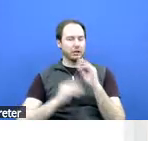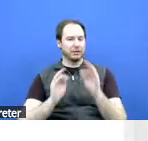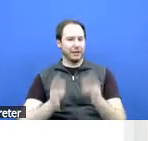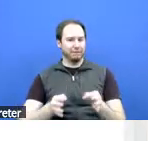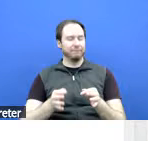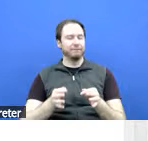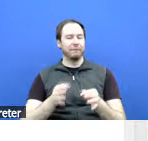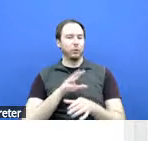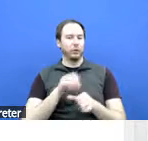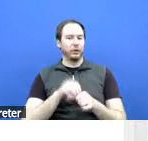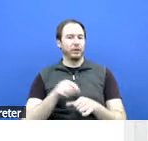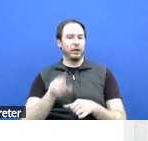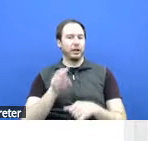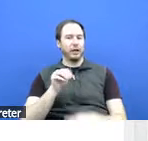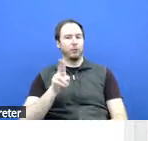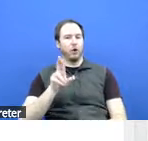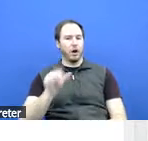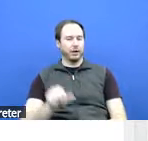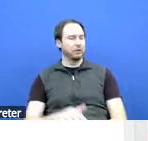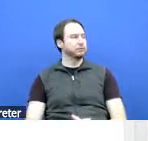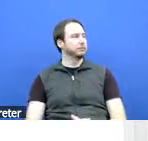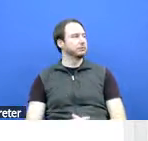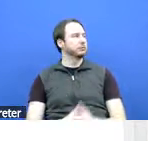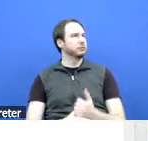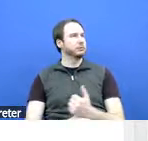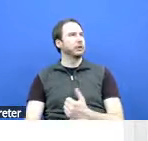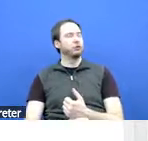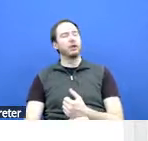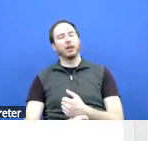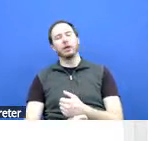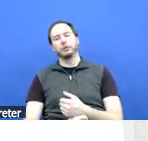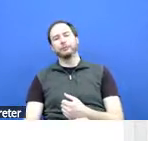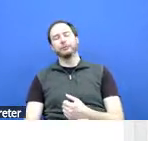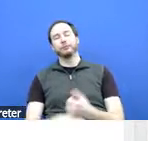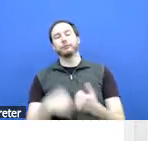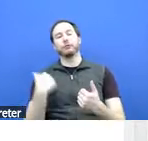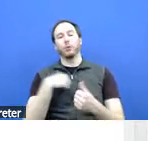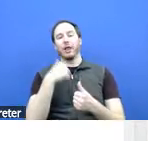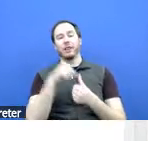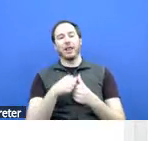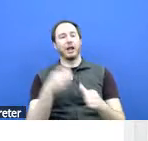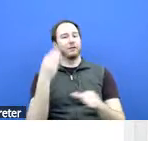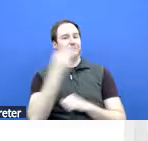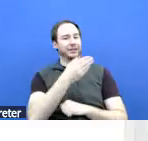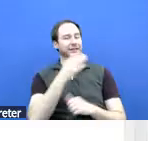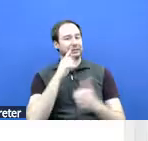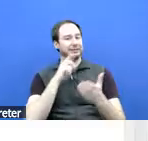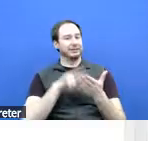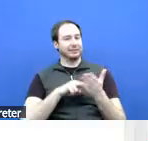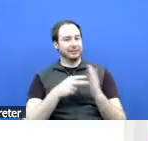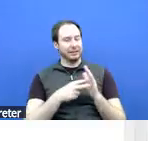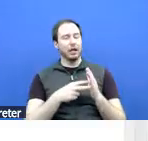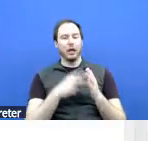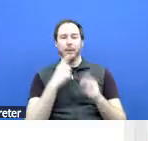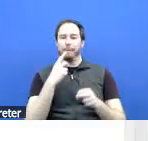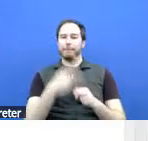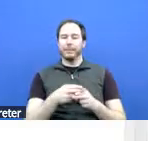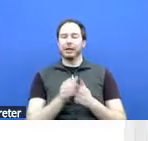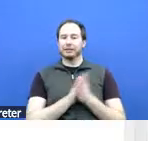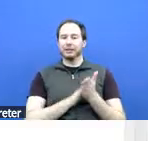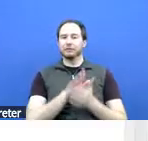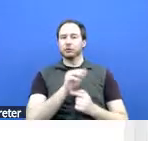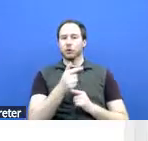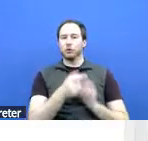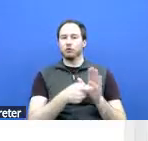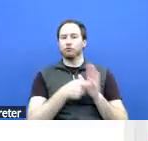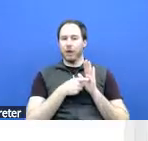that's allowed within the MURA. Our letter of intent that we submitted to you does address the incentive zoning criteria